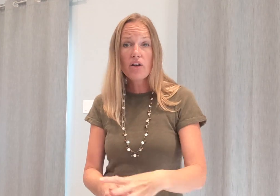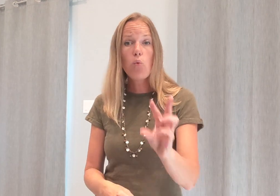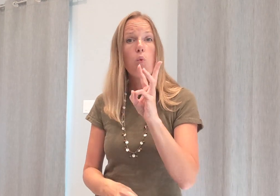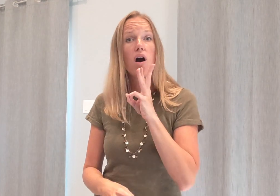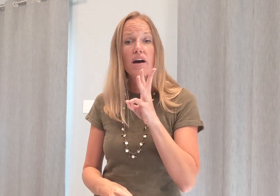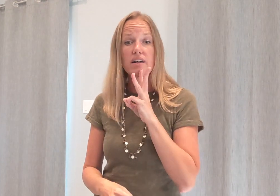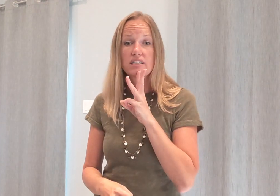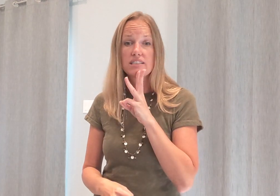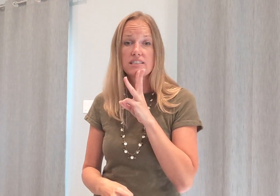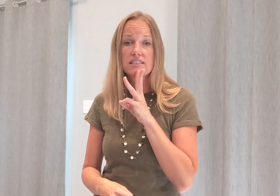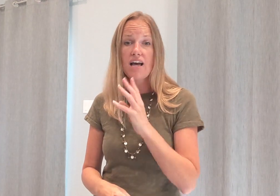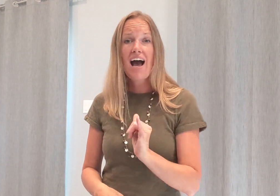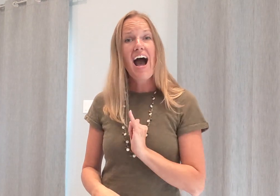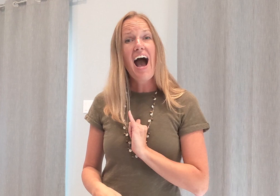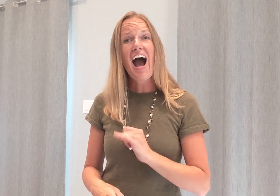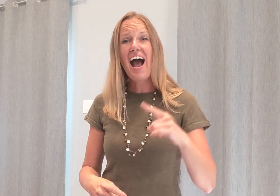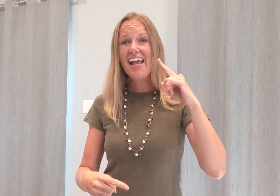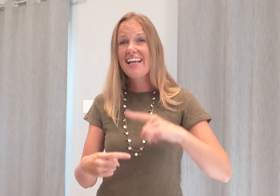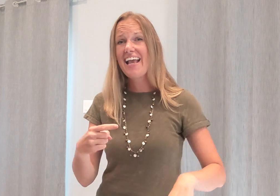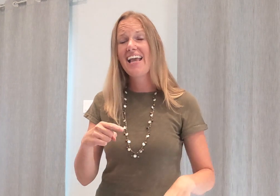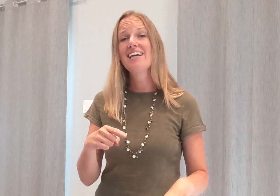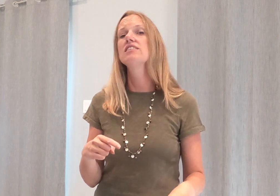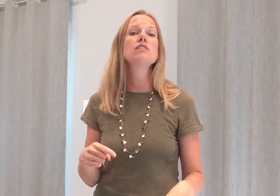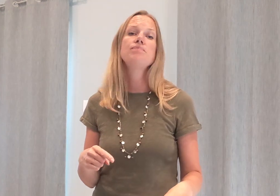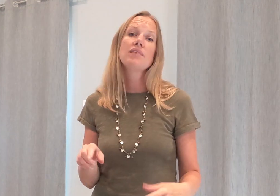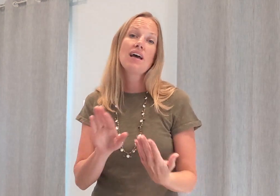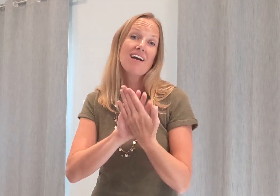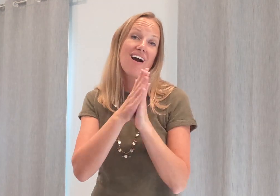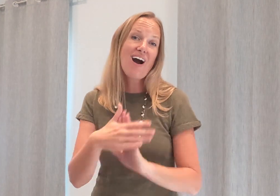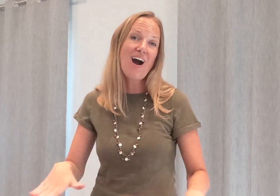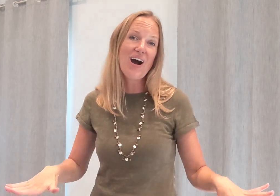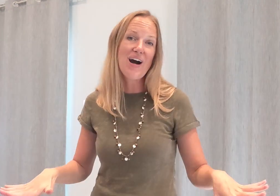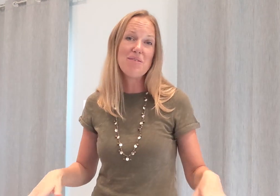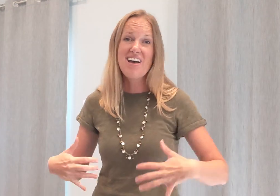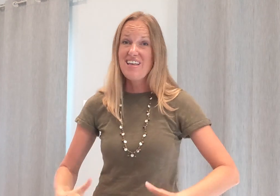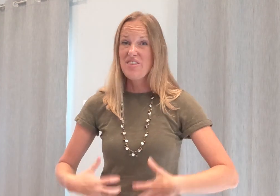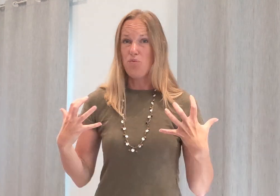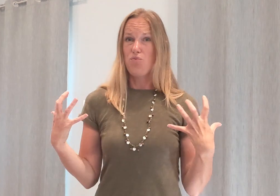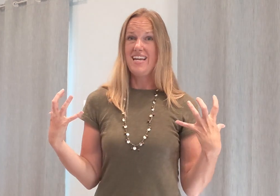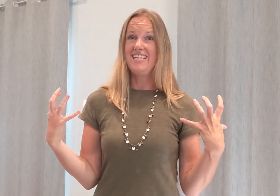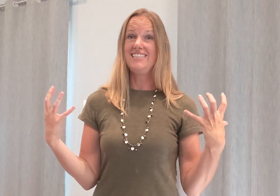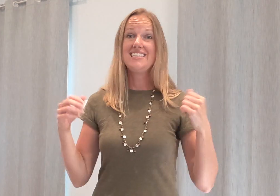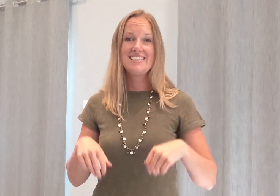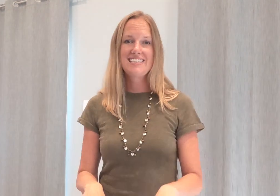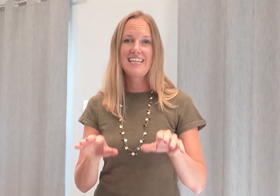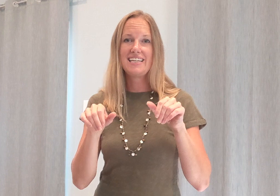on waters. I can't calm the raging